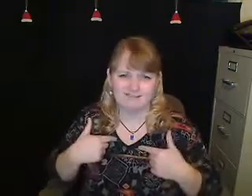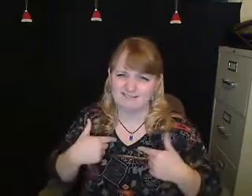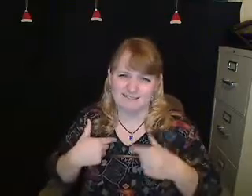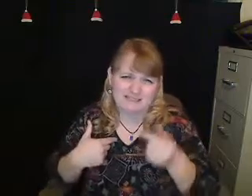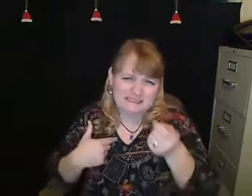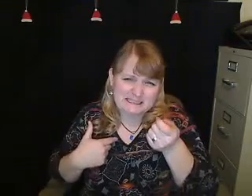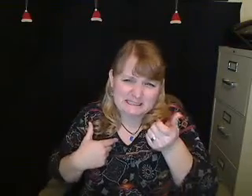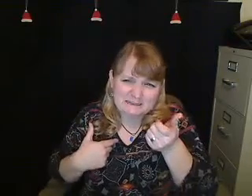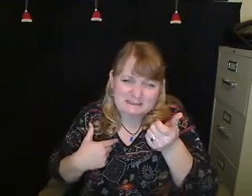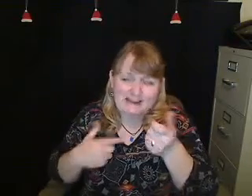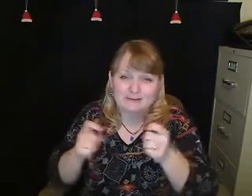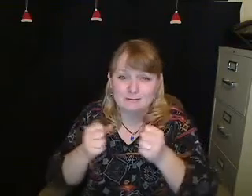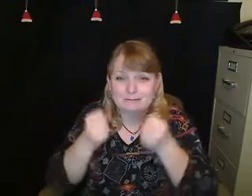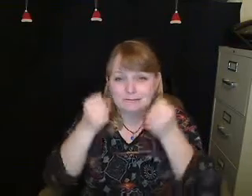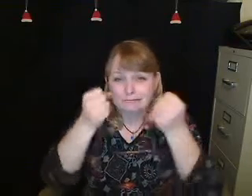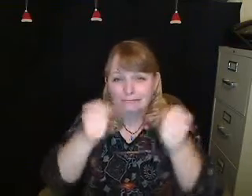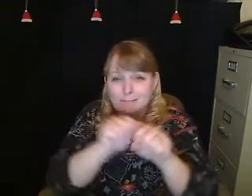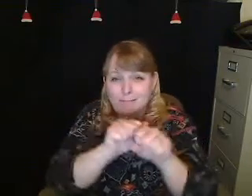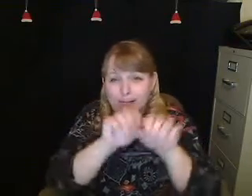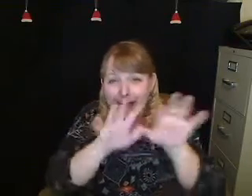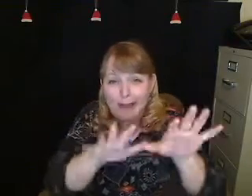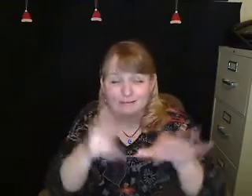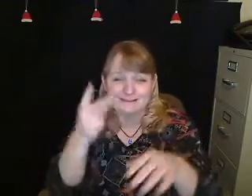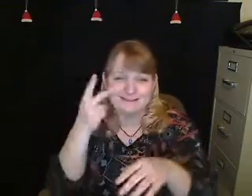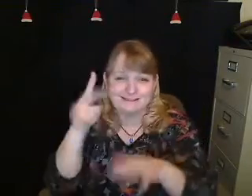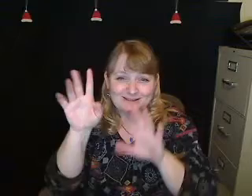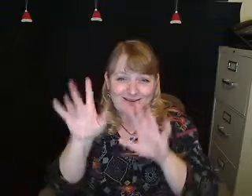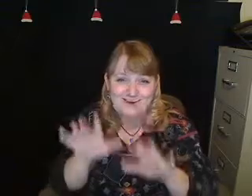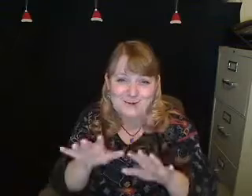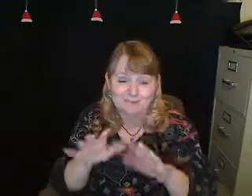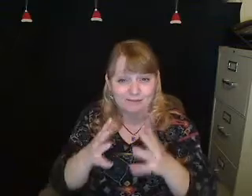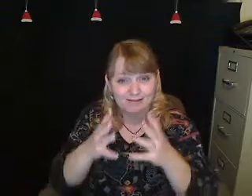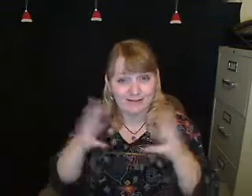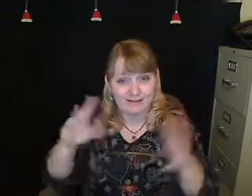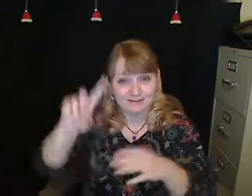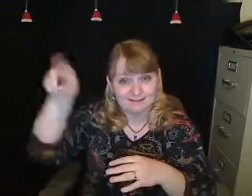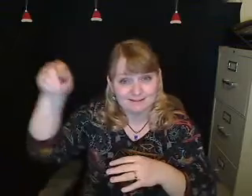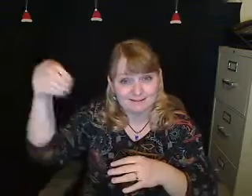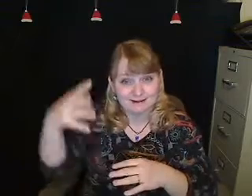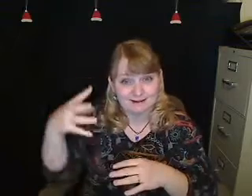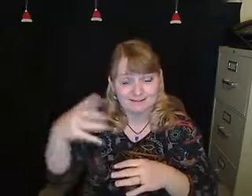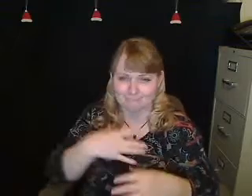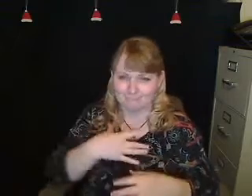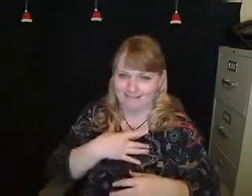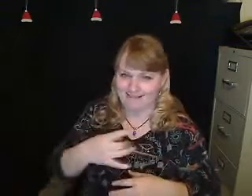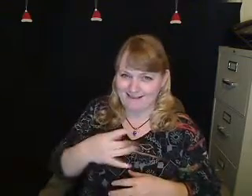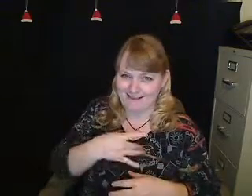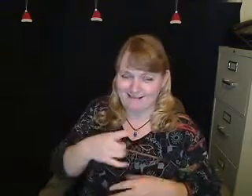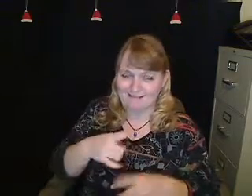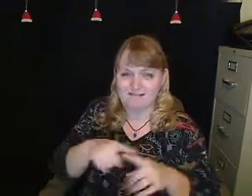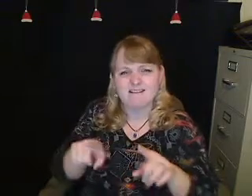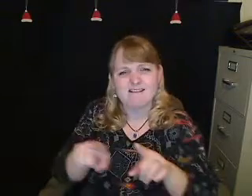make a choice. You gotta then make a choice. You are. I am